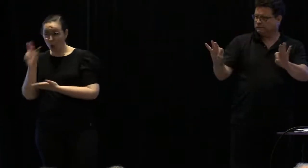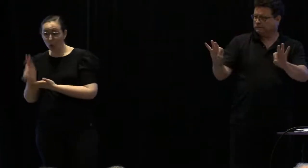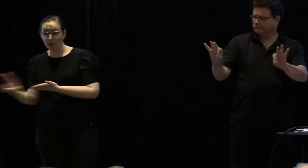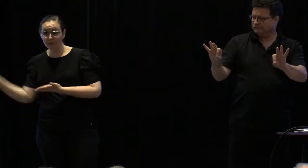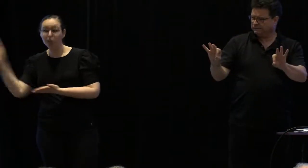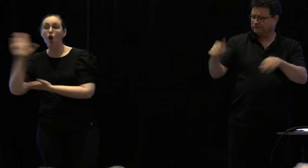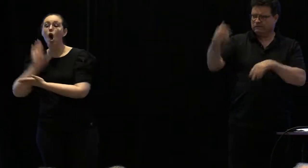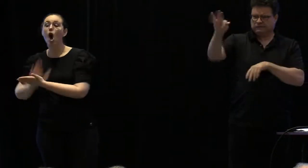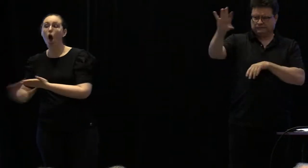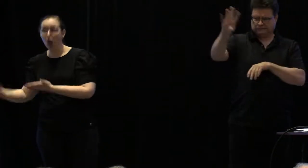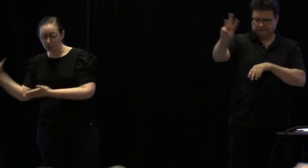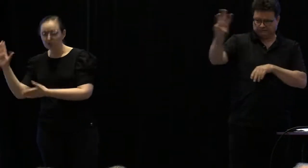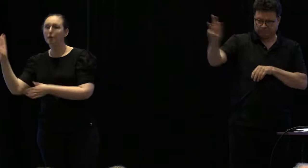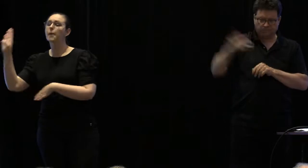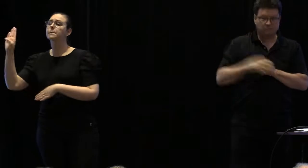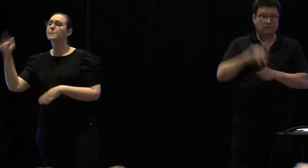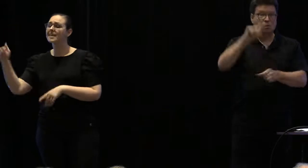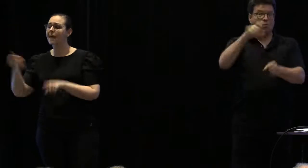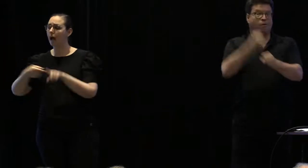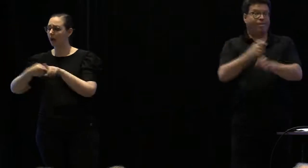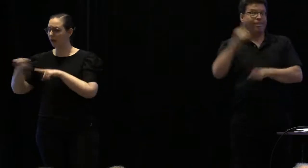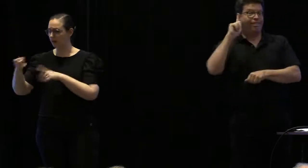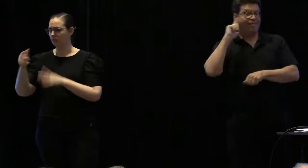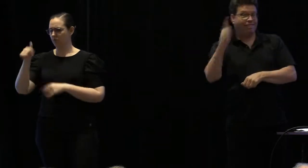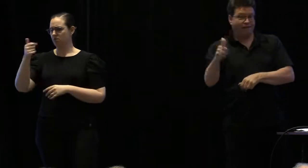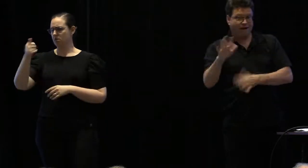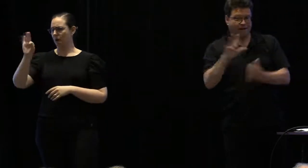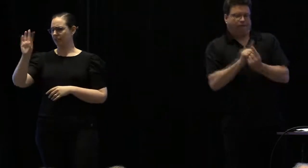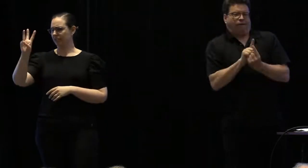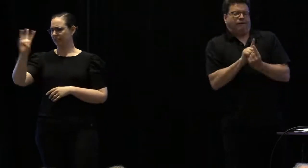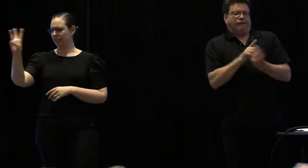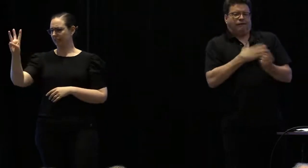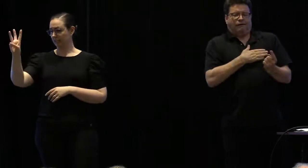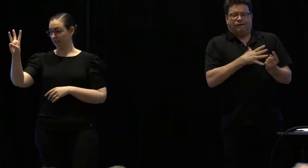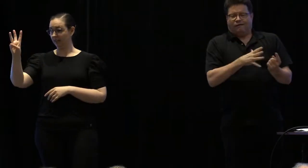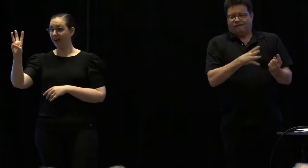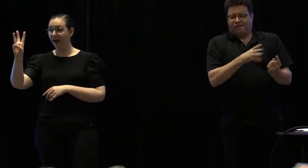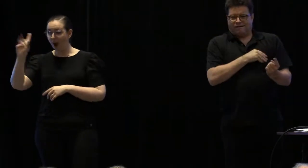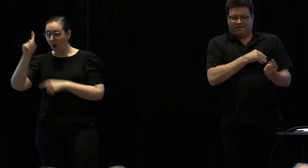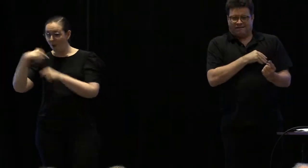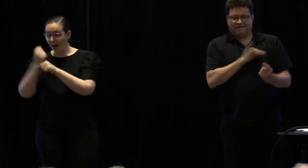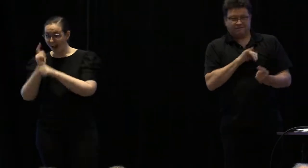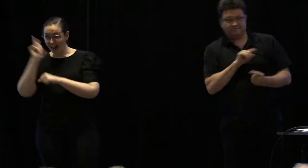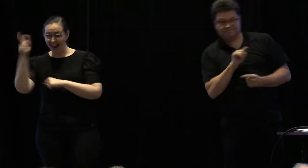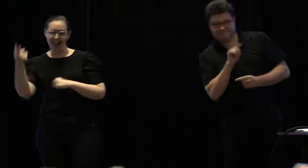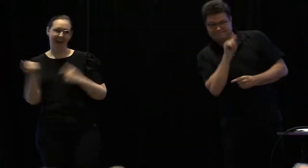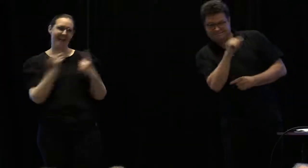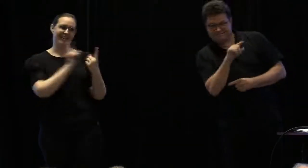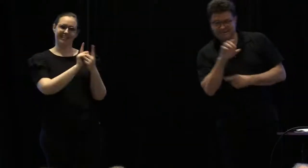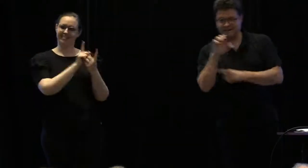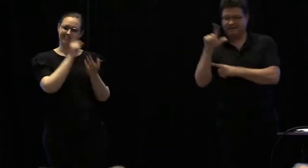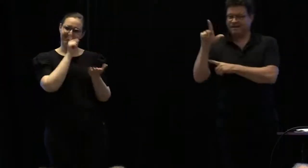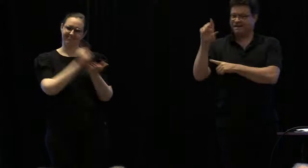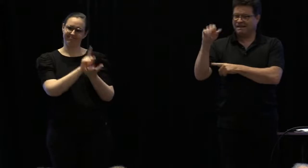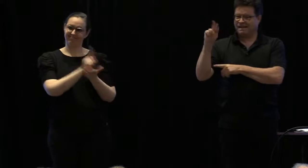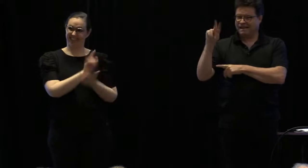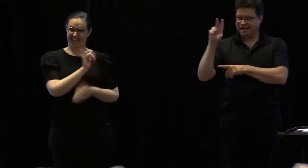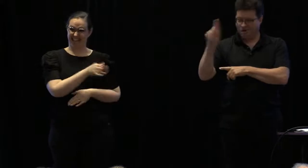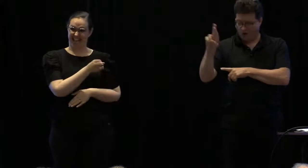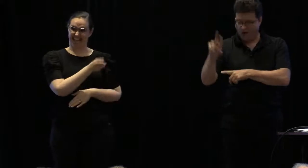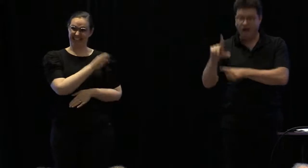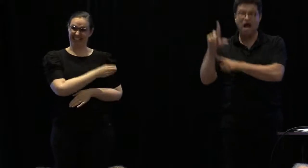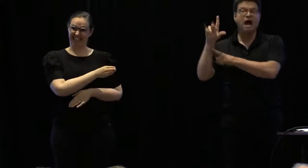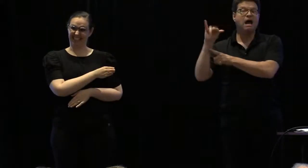studied, had a bachelor's degree in 1966, was awarded, and then met the love of his life, who's